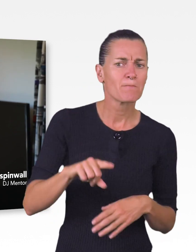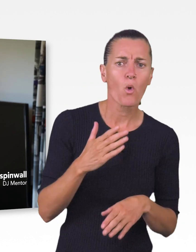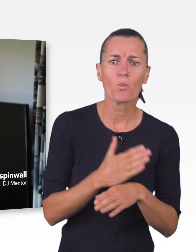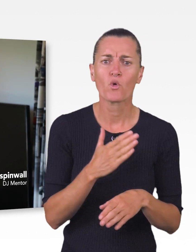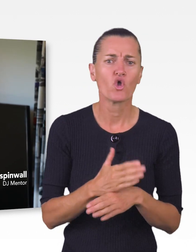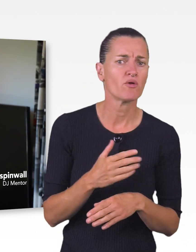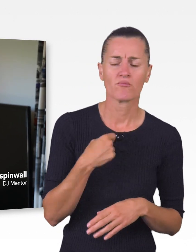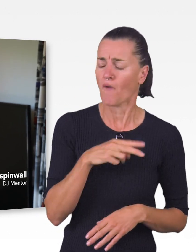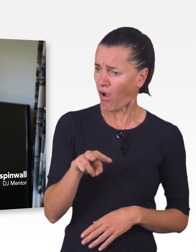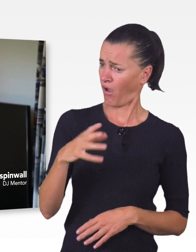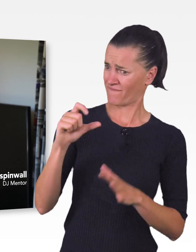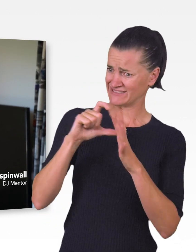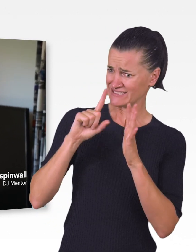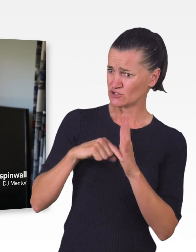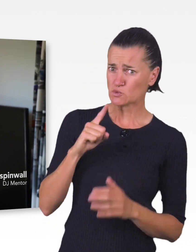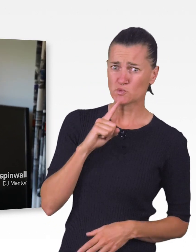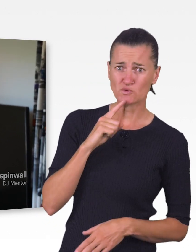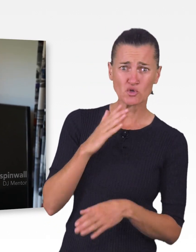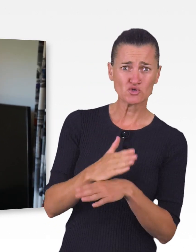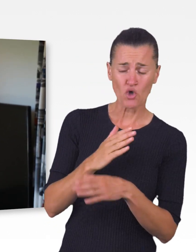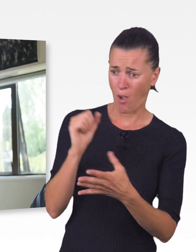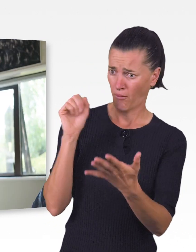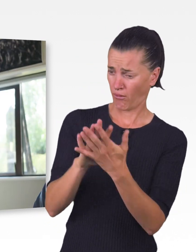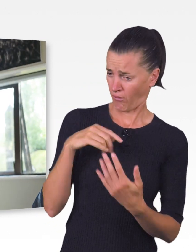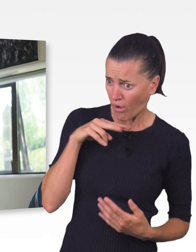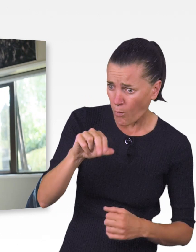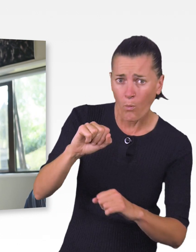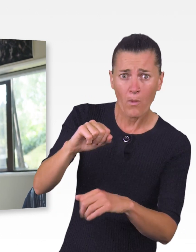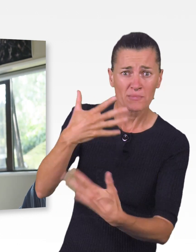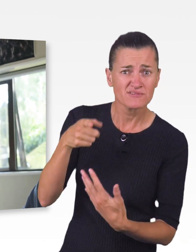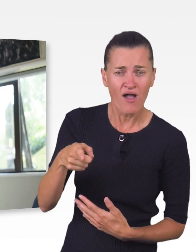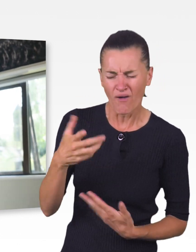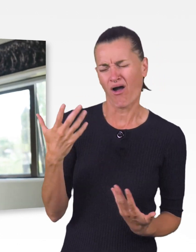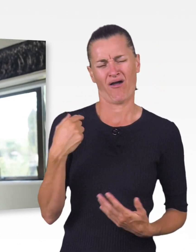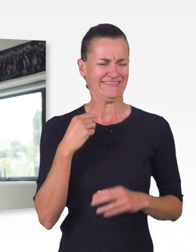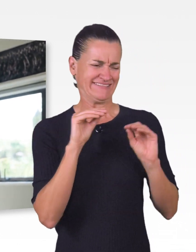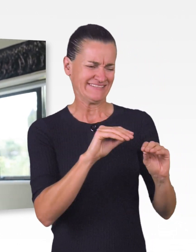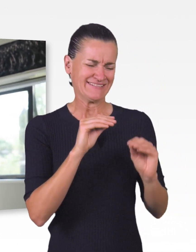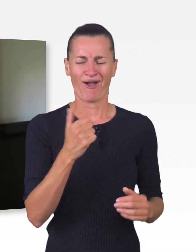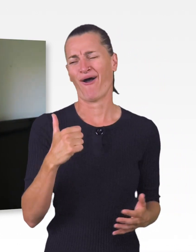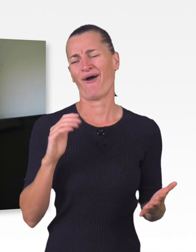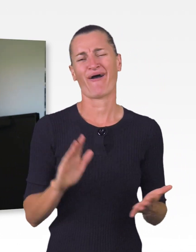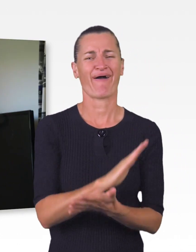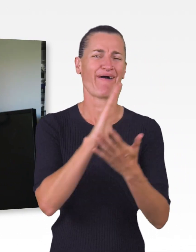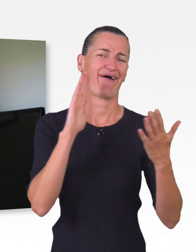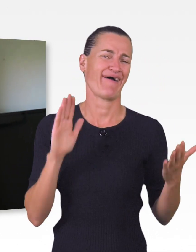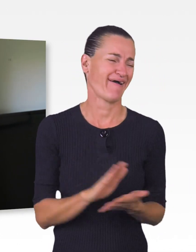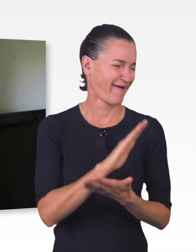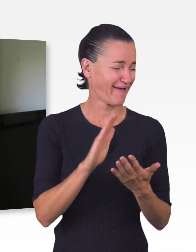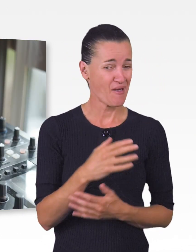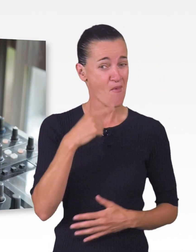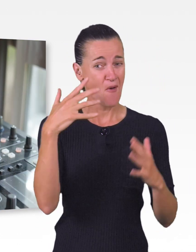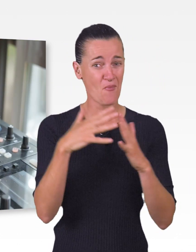a DJ tutor job just on a job search website. So T's an absolute joy to hang out with, one of the highlights of my